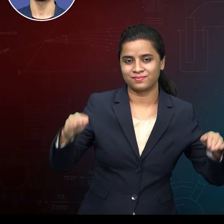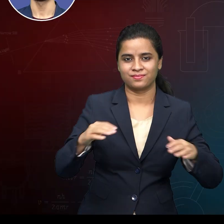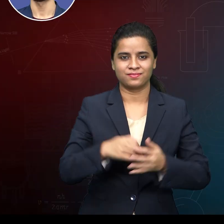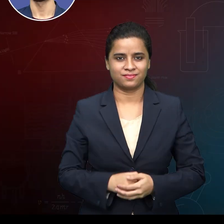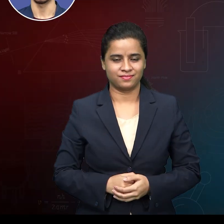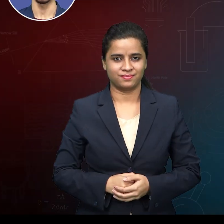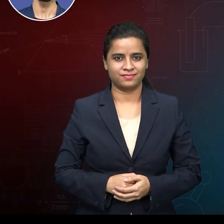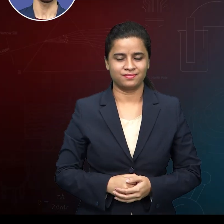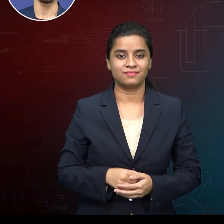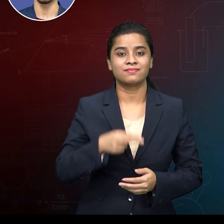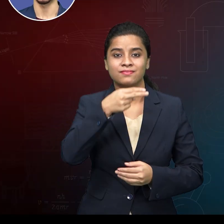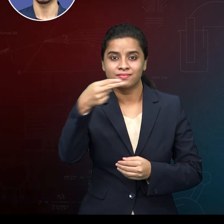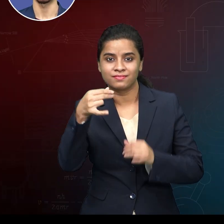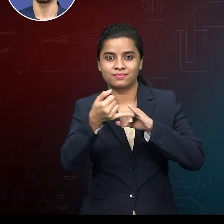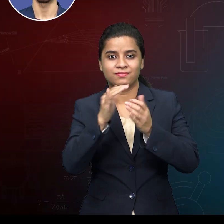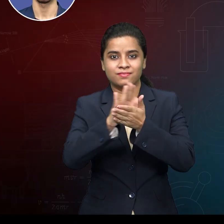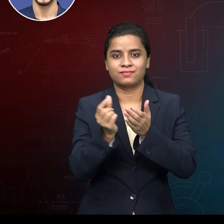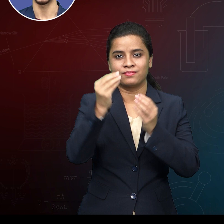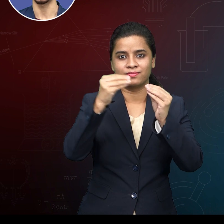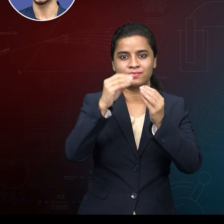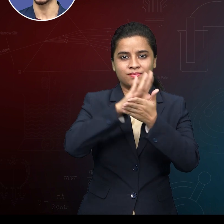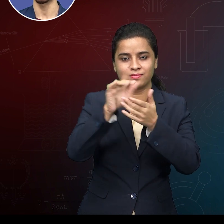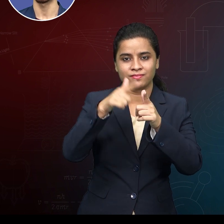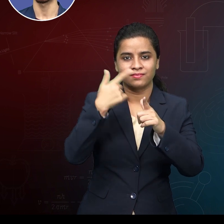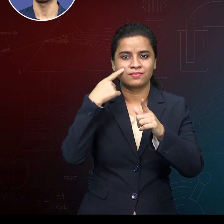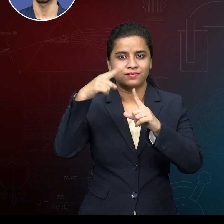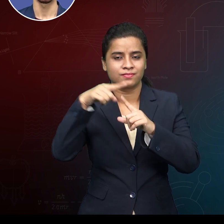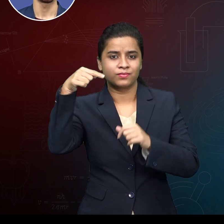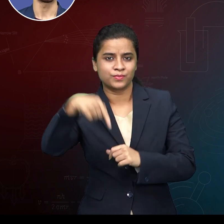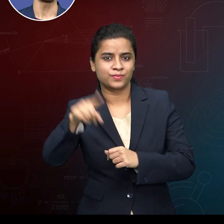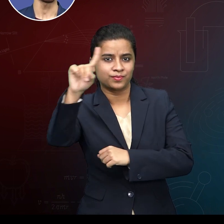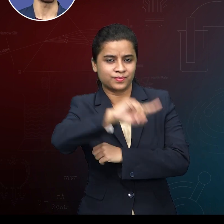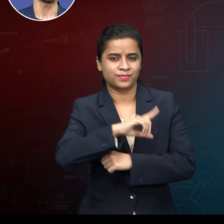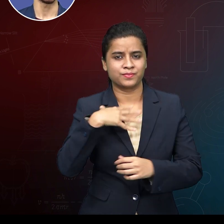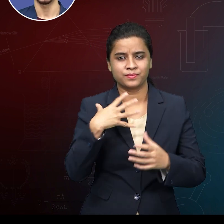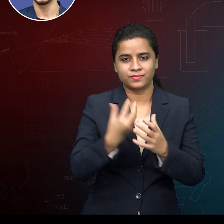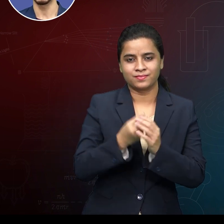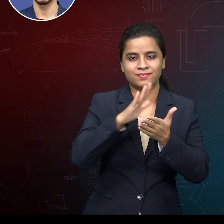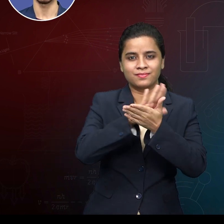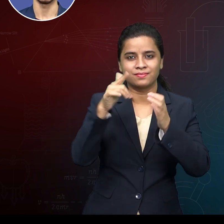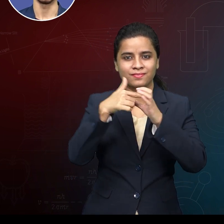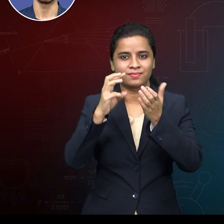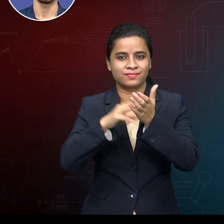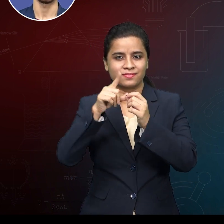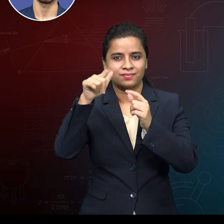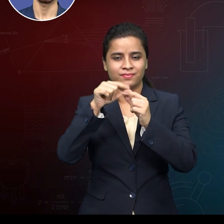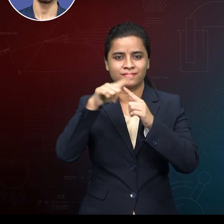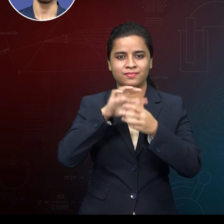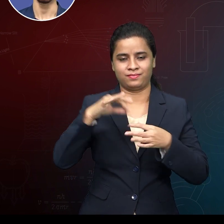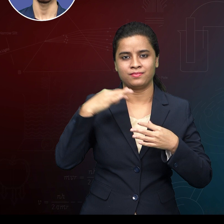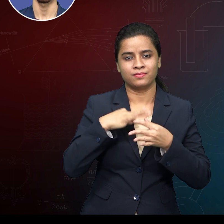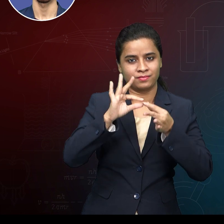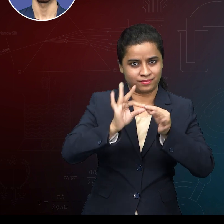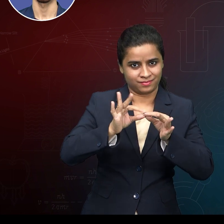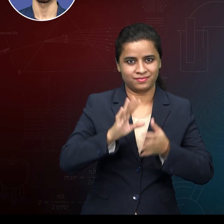children, I am Shubhajit and today with me is Hemalata.